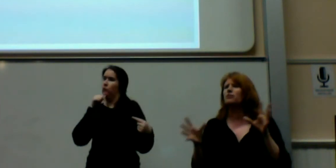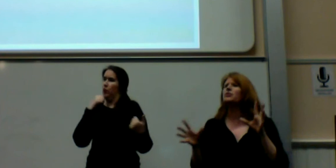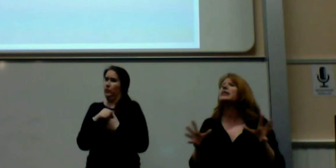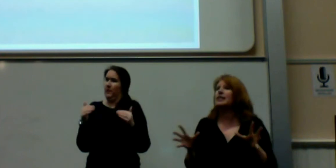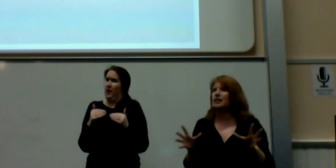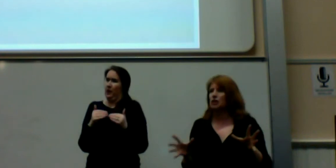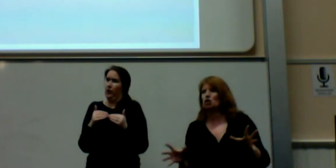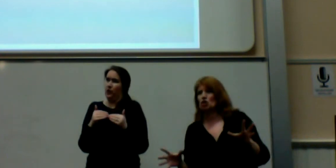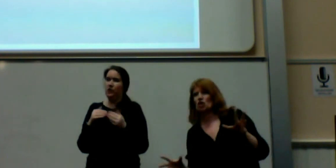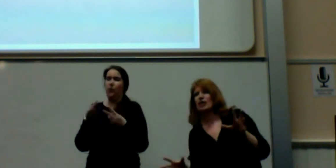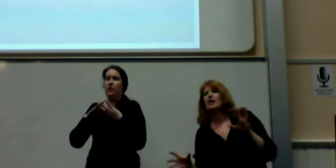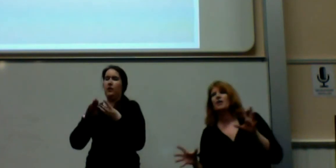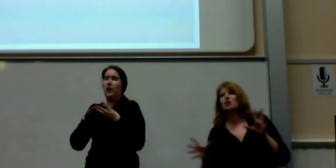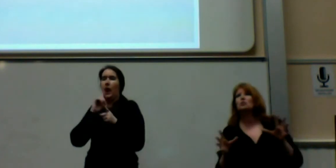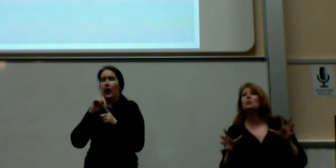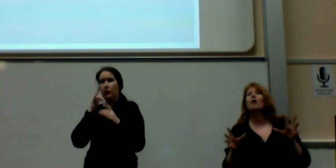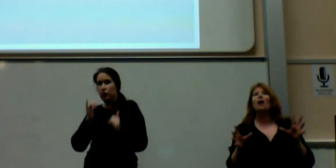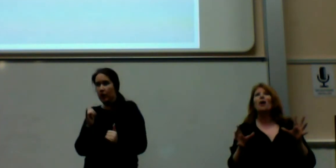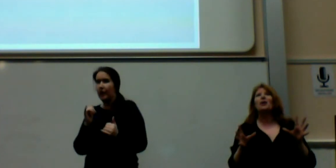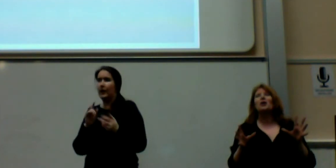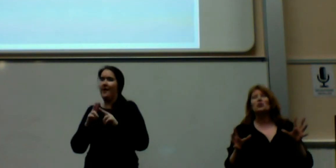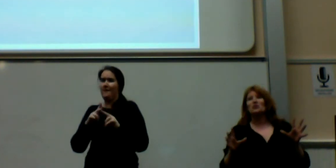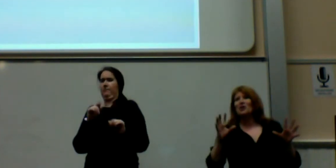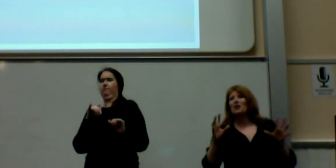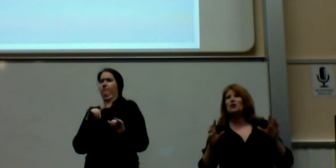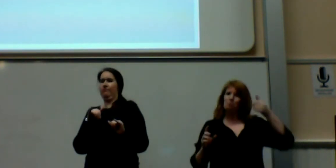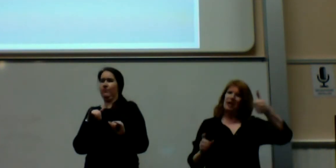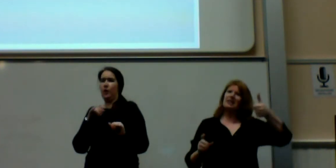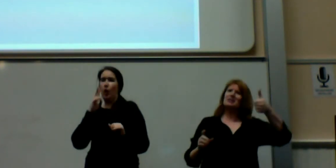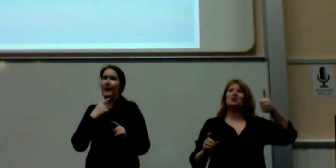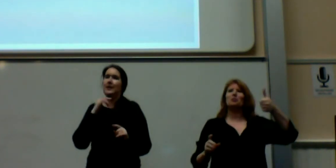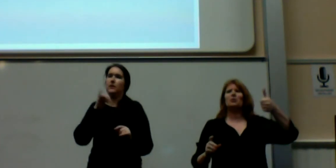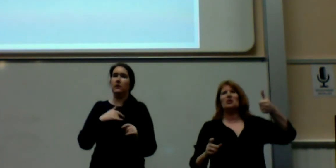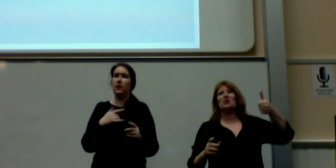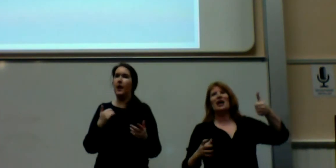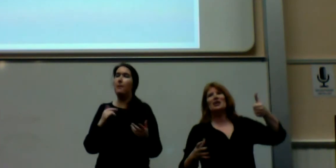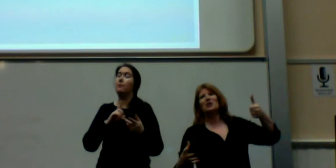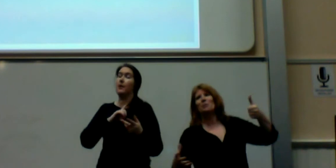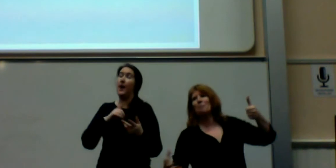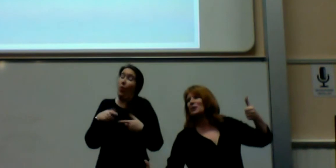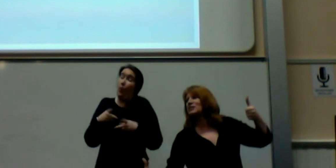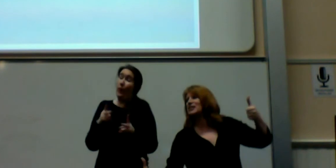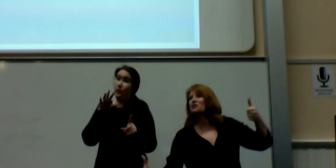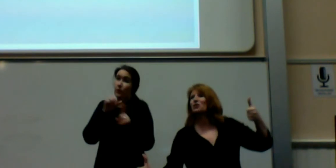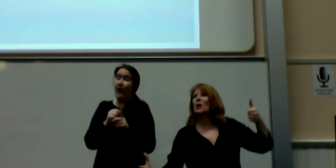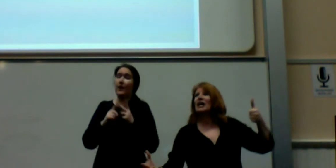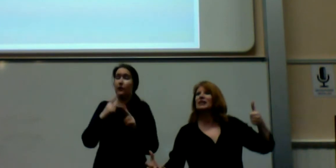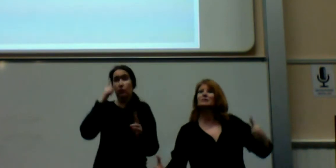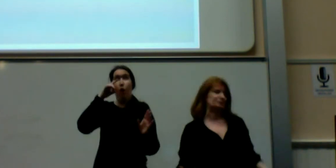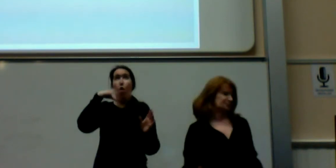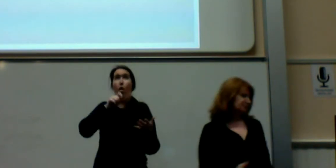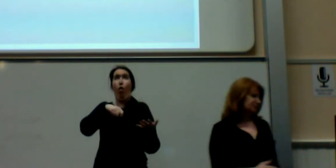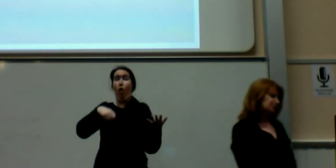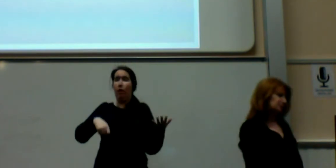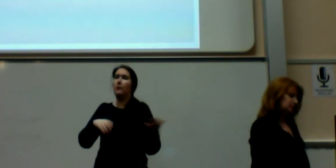it's a validity concern that you are sort of, you make a decision, but then you're kind of compelled in a different way.